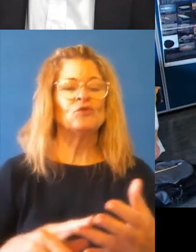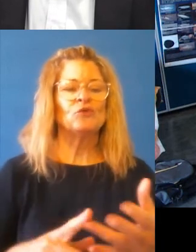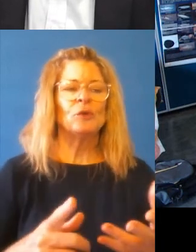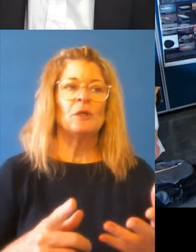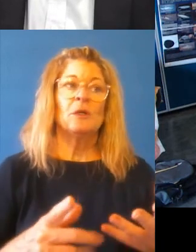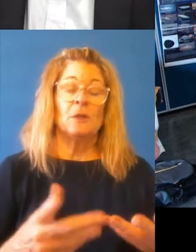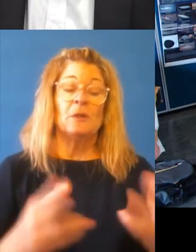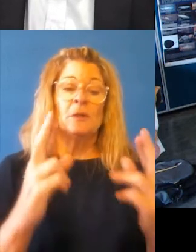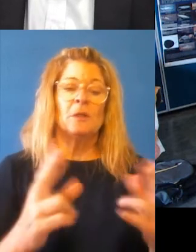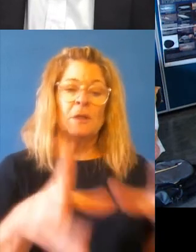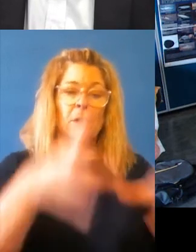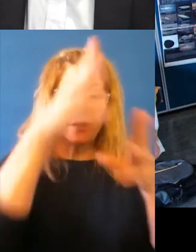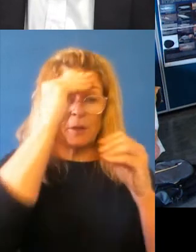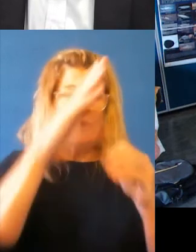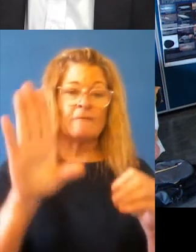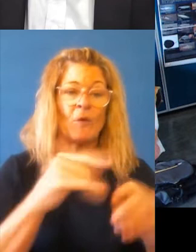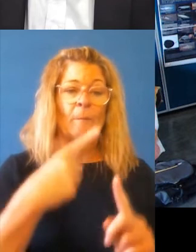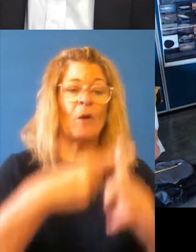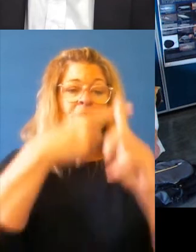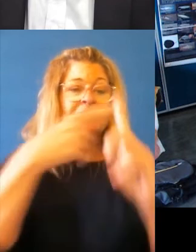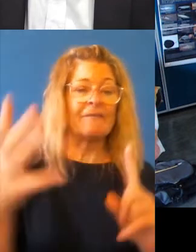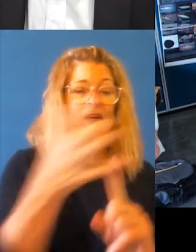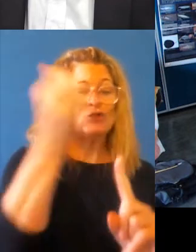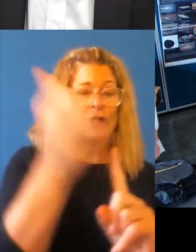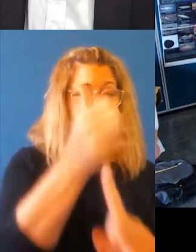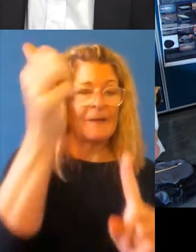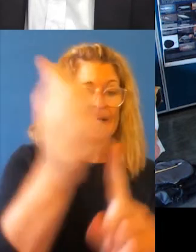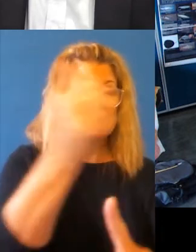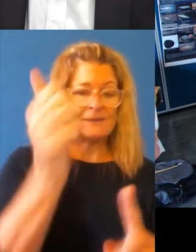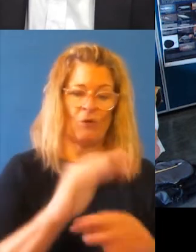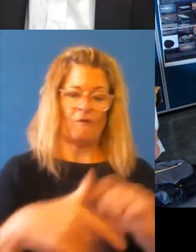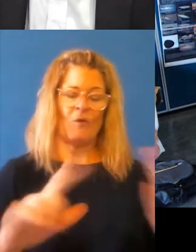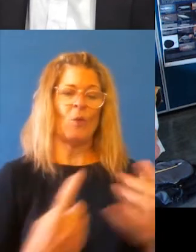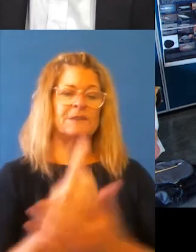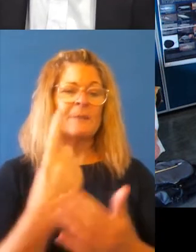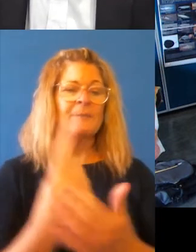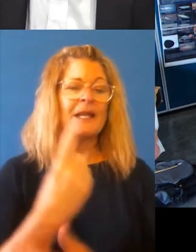the positive achievements of what's happening in